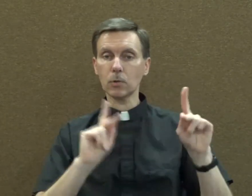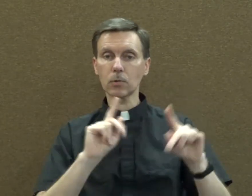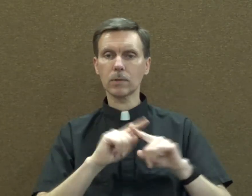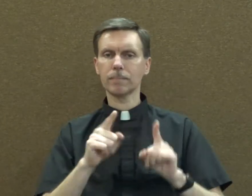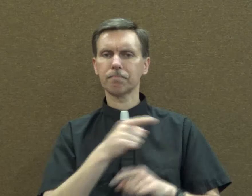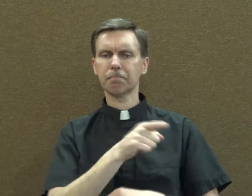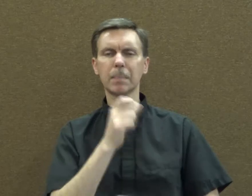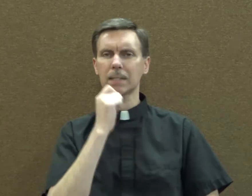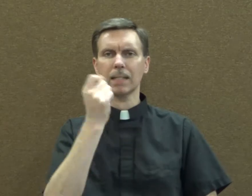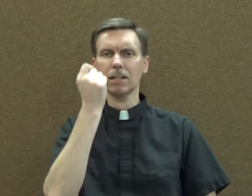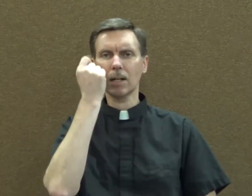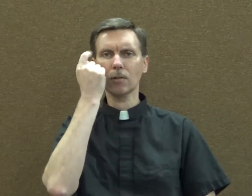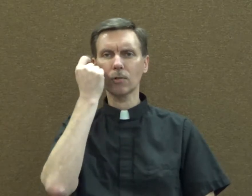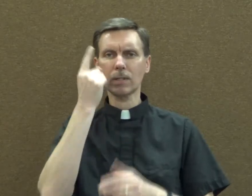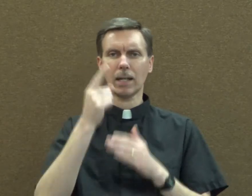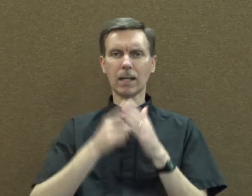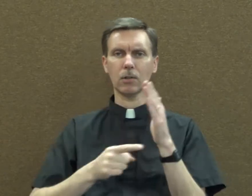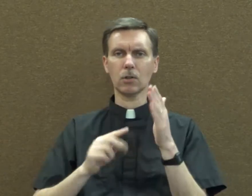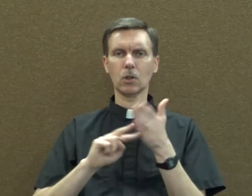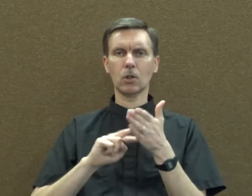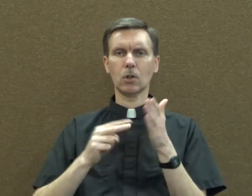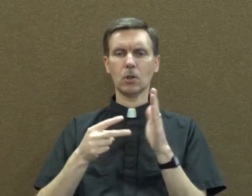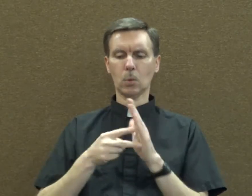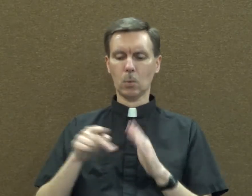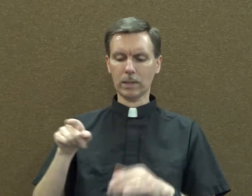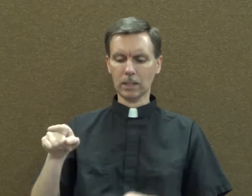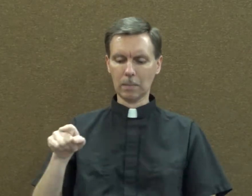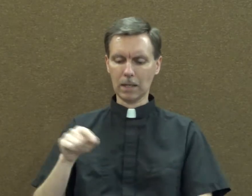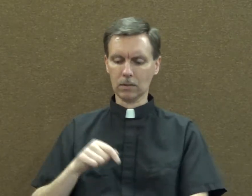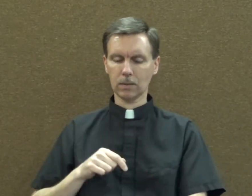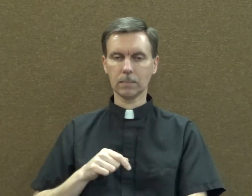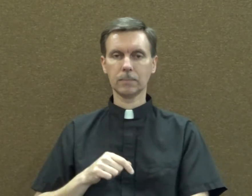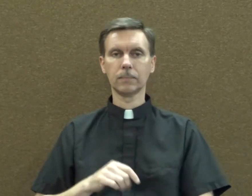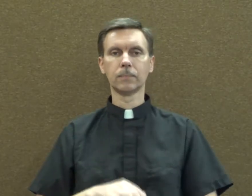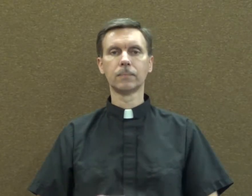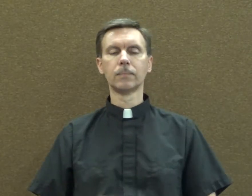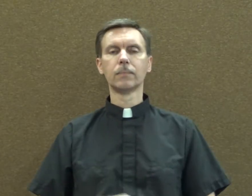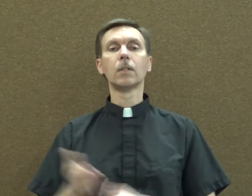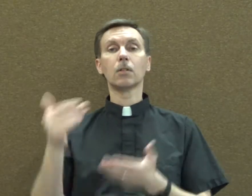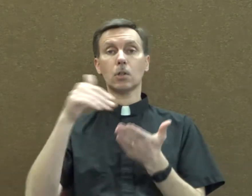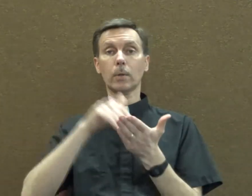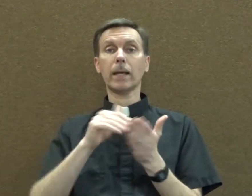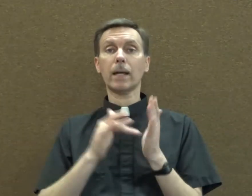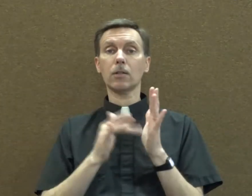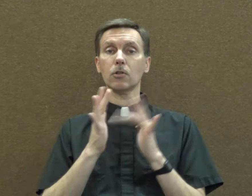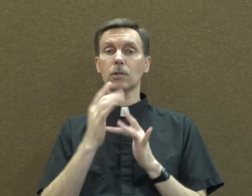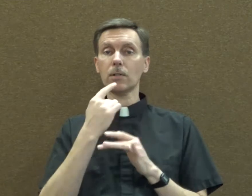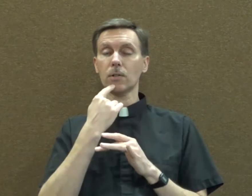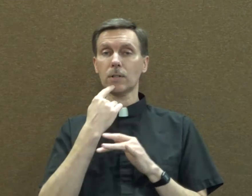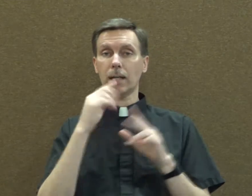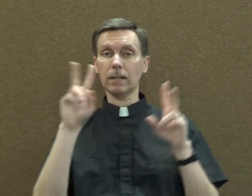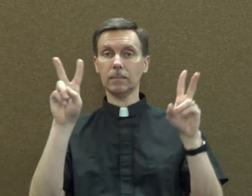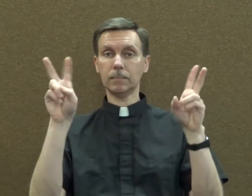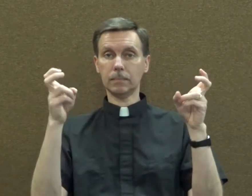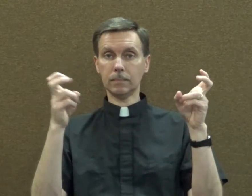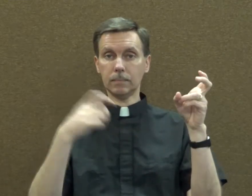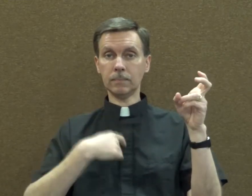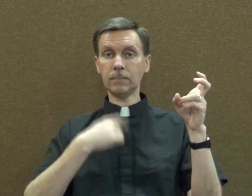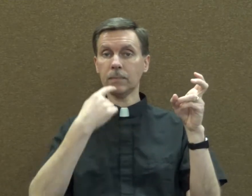Jews, but they didn't understand what he meant. So again, Jesus said,